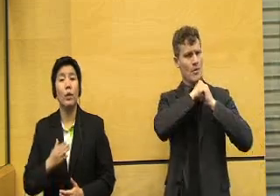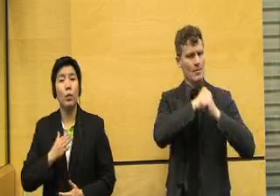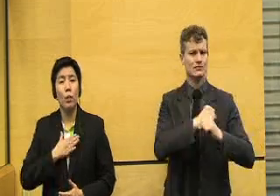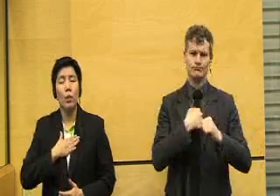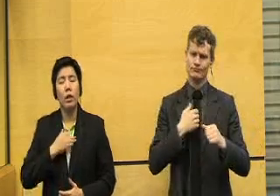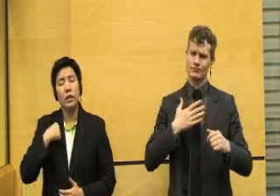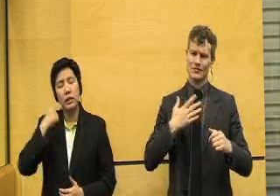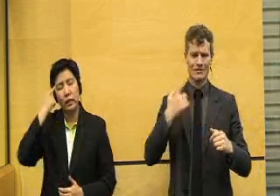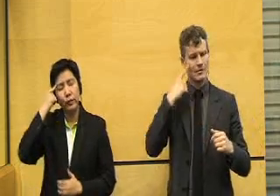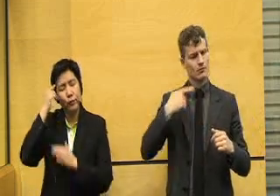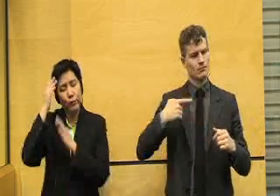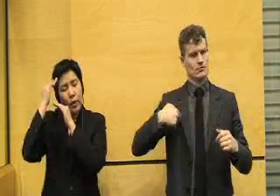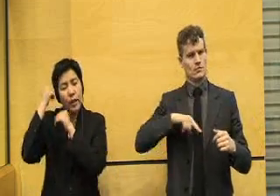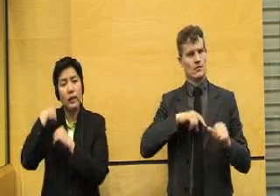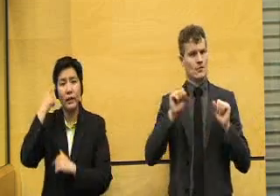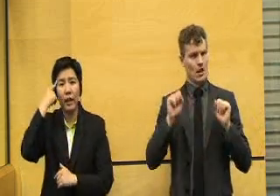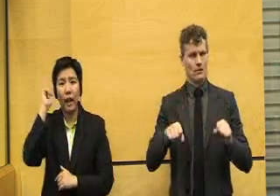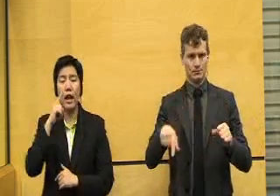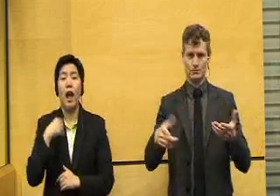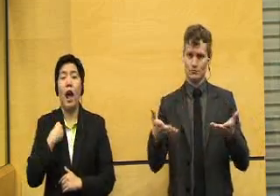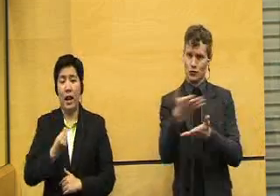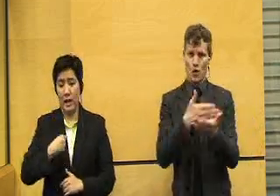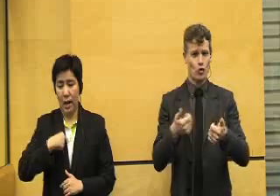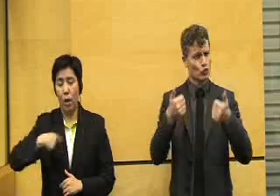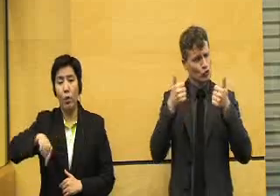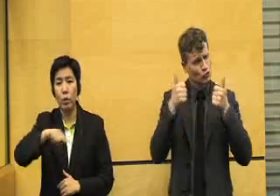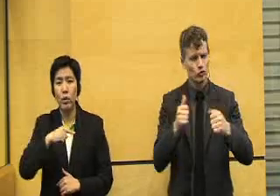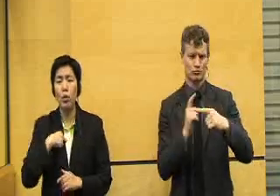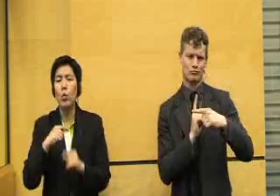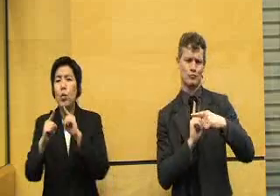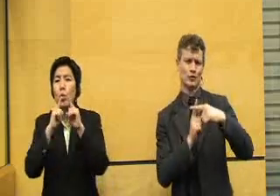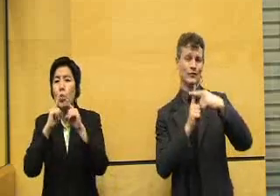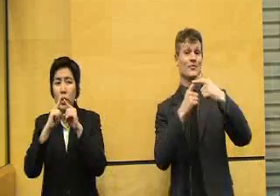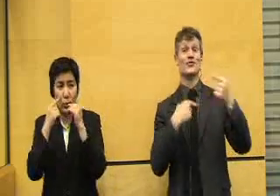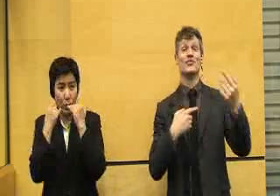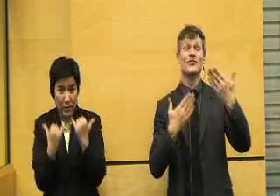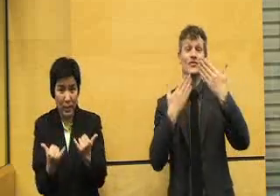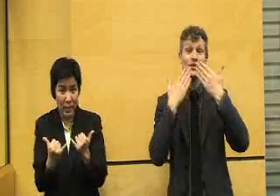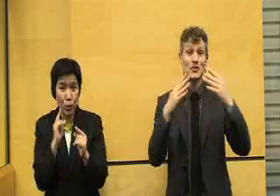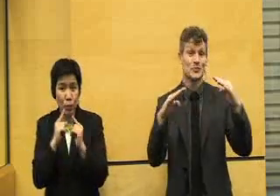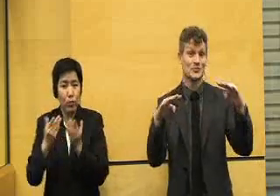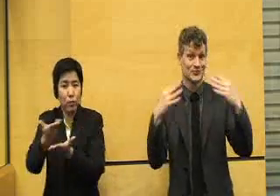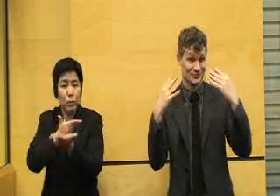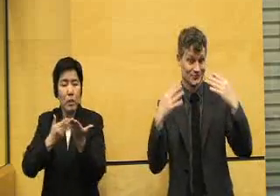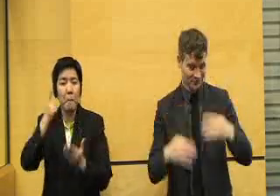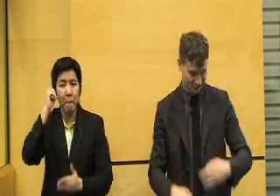make this dialogue a truly constructive one. Thank you for listening.